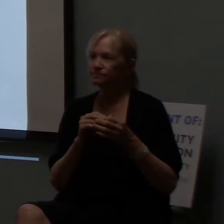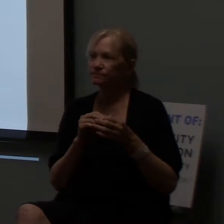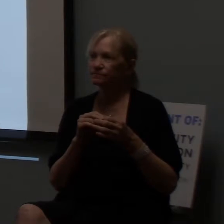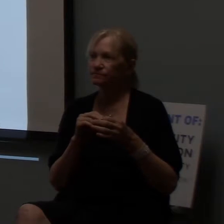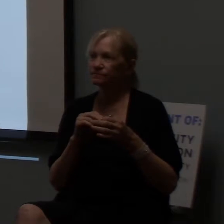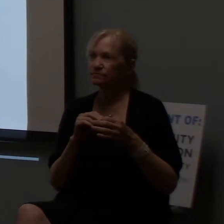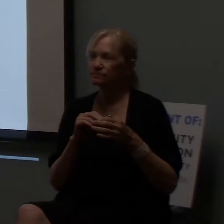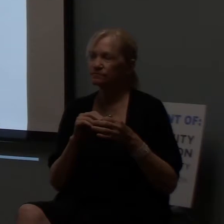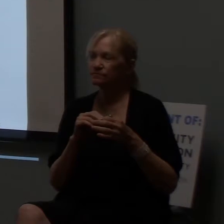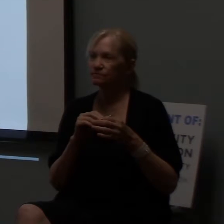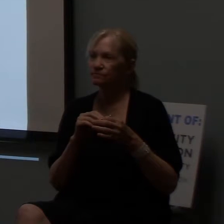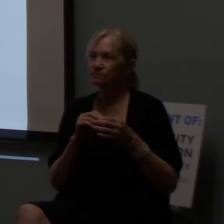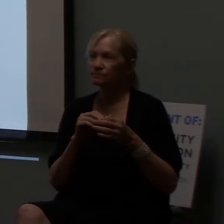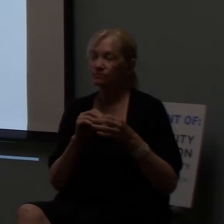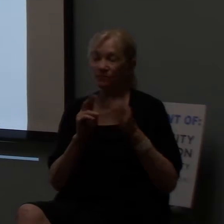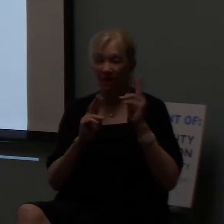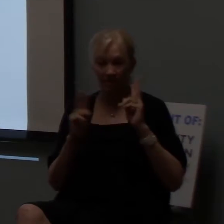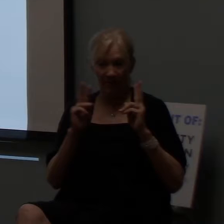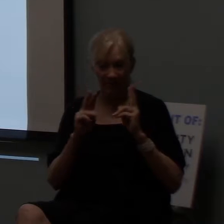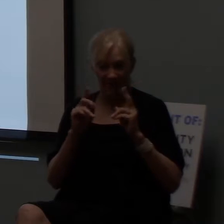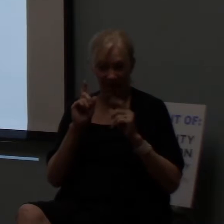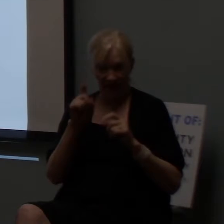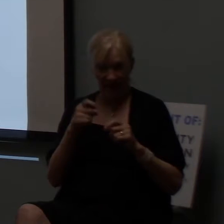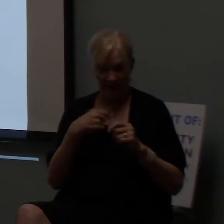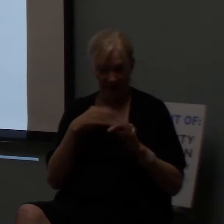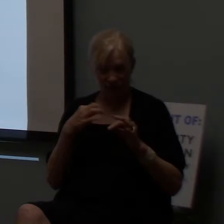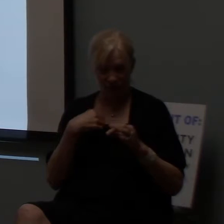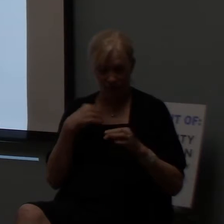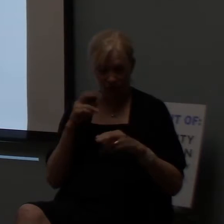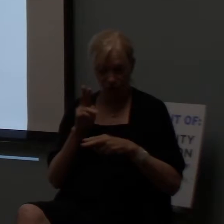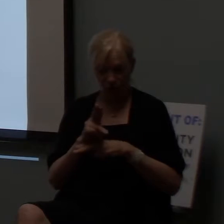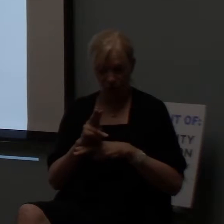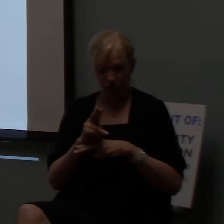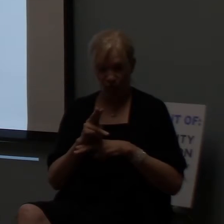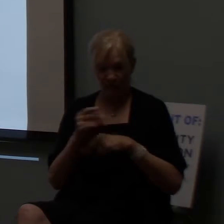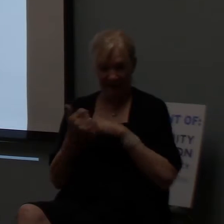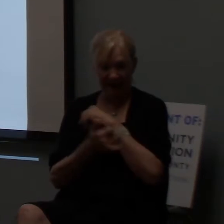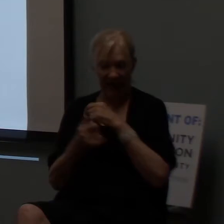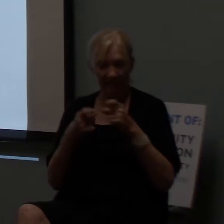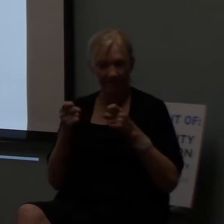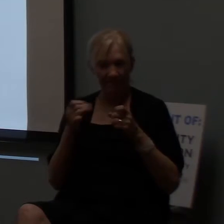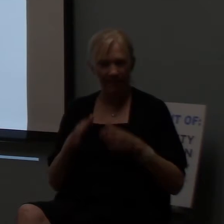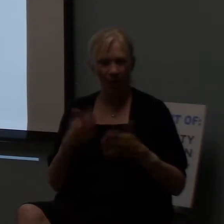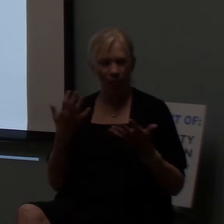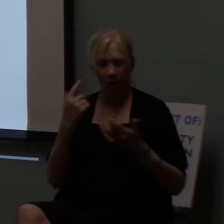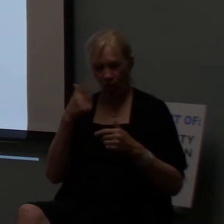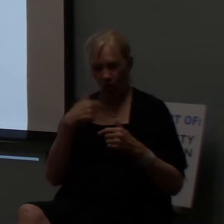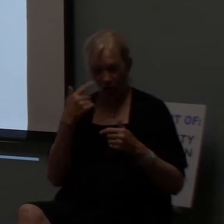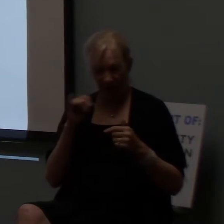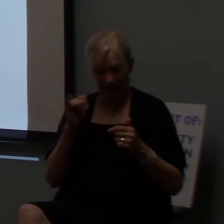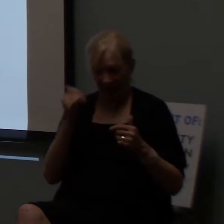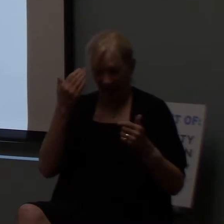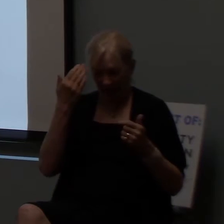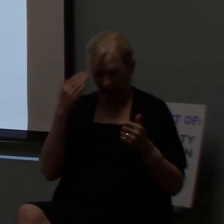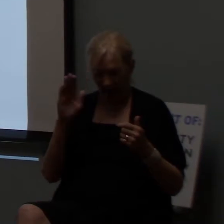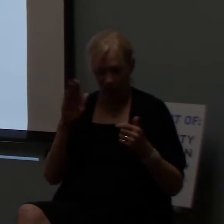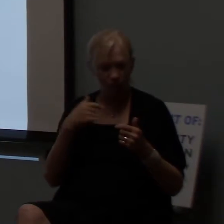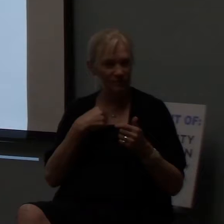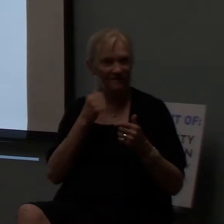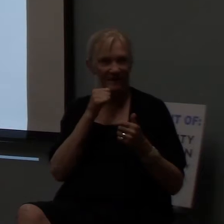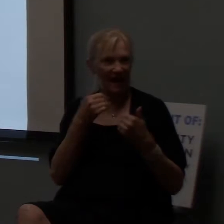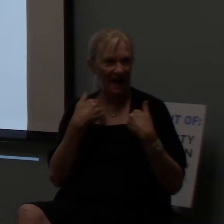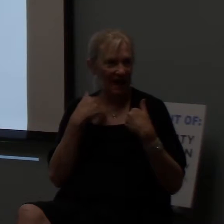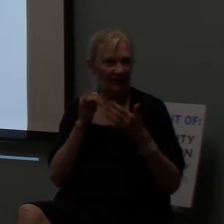is. People have asked me, well, if we went to a county manager, what would it look like? And I don't know because we haven't really had